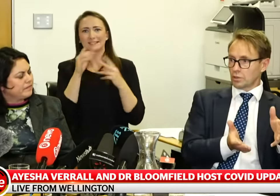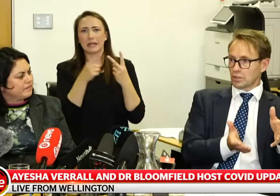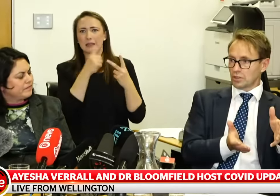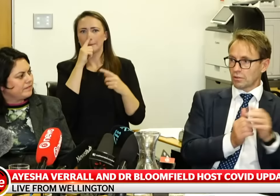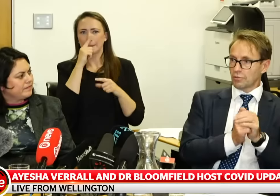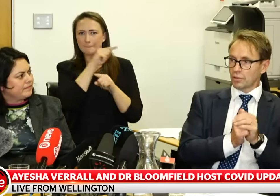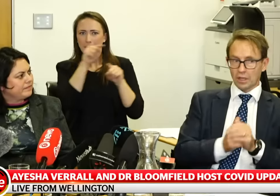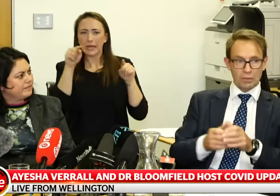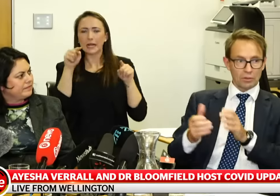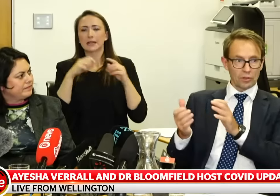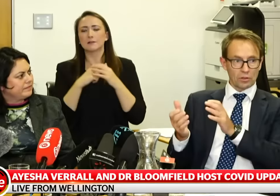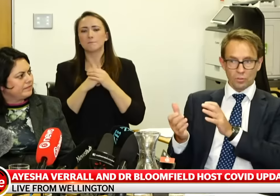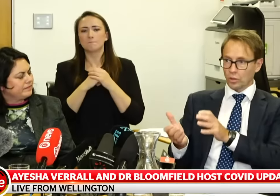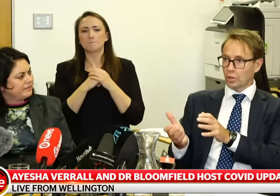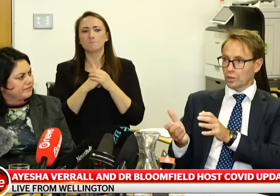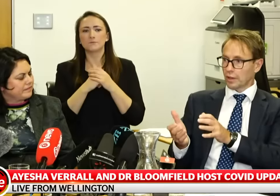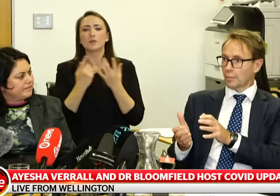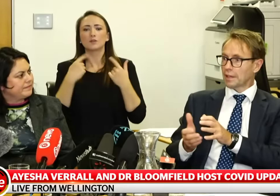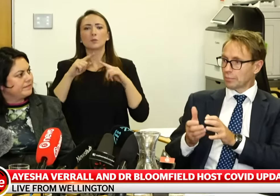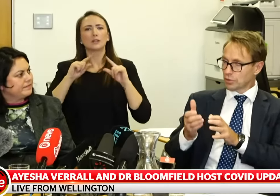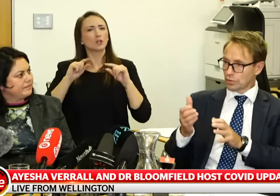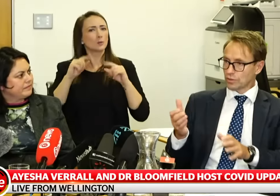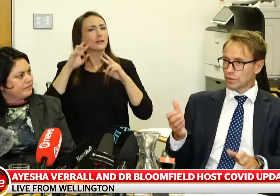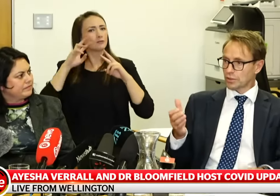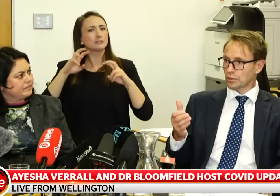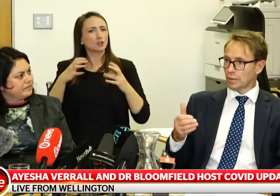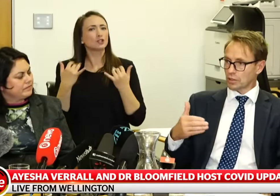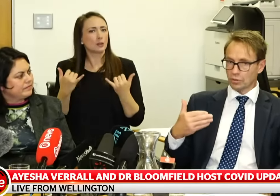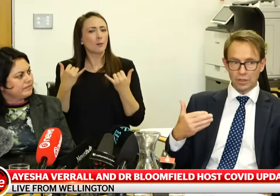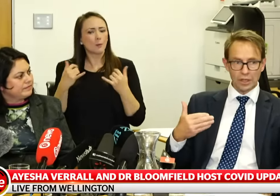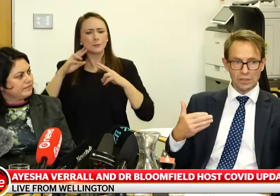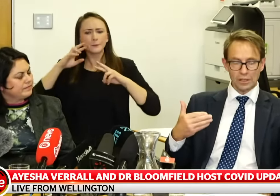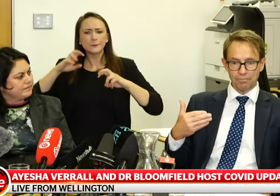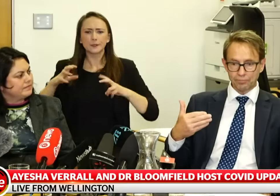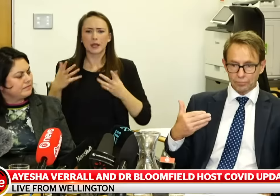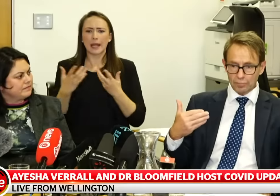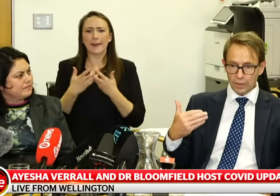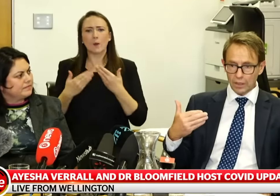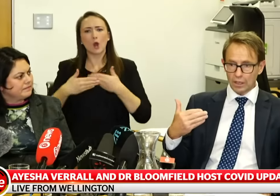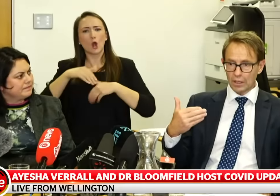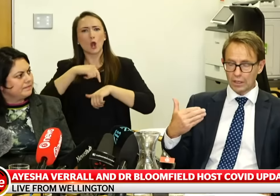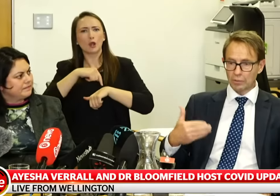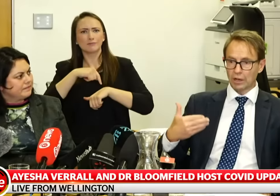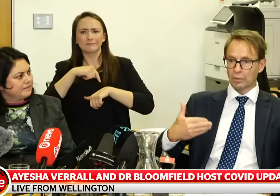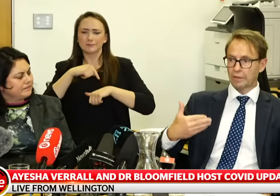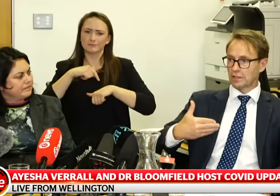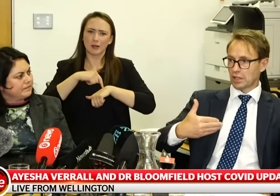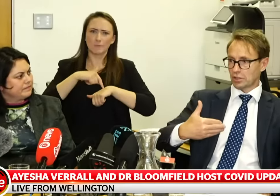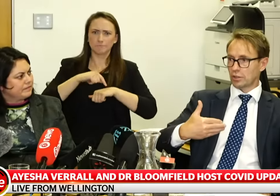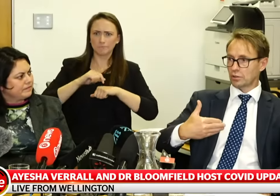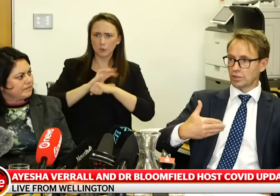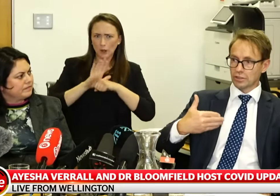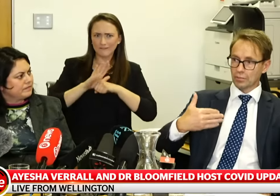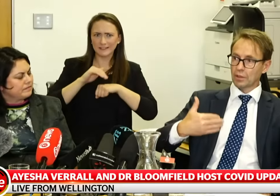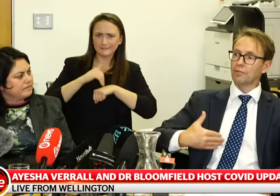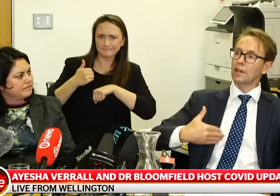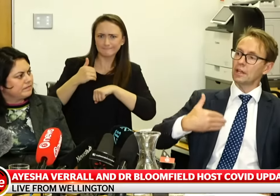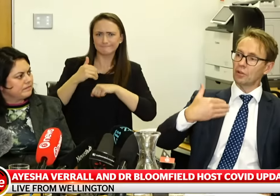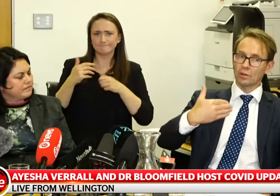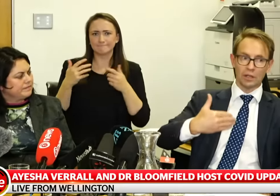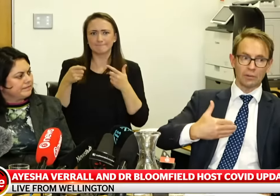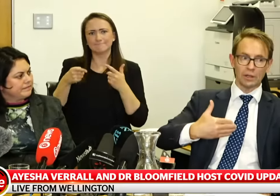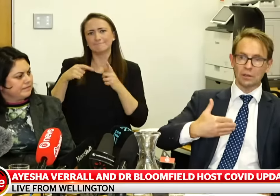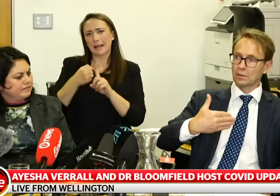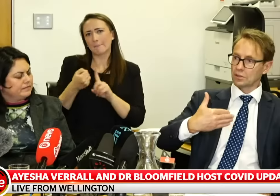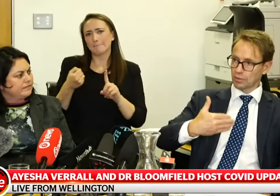research projects in the field, and we've got work on developing up services to make sure that anyone, when they touch the health system, if they